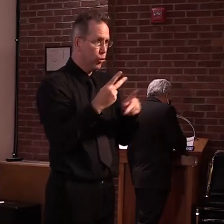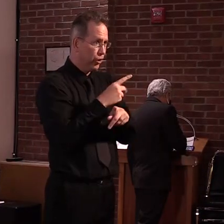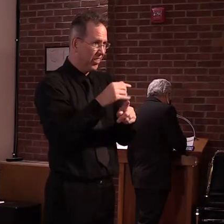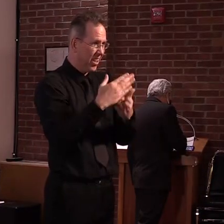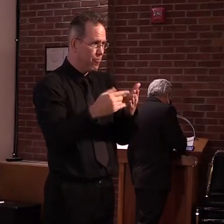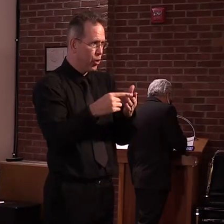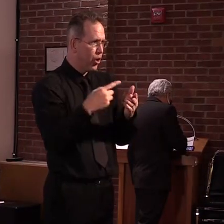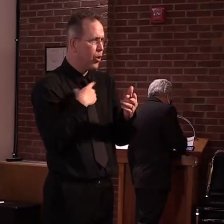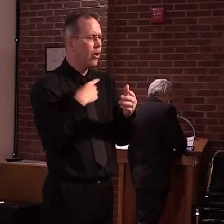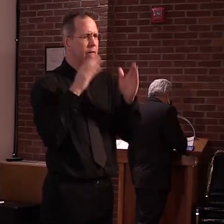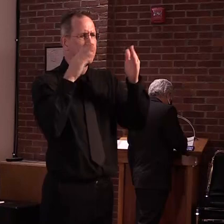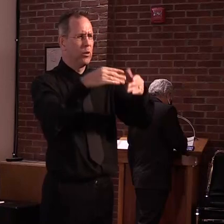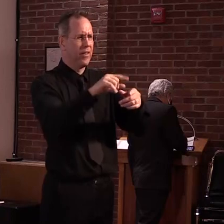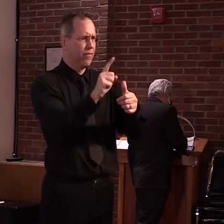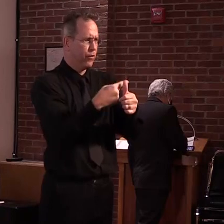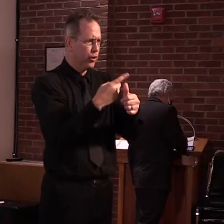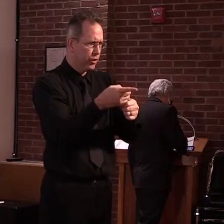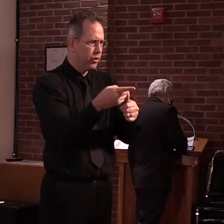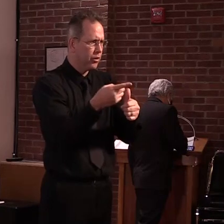toward the smaller businesses